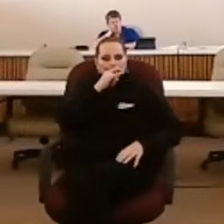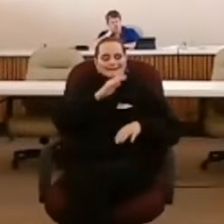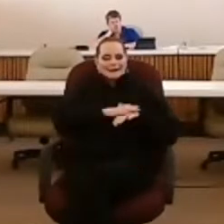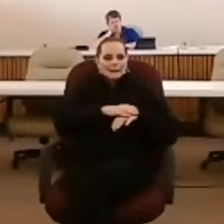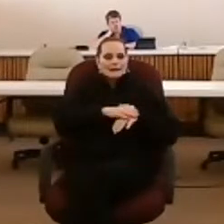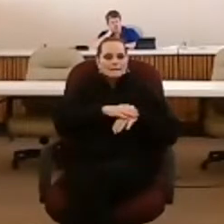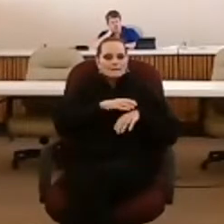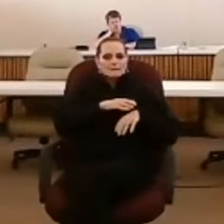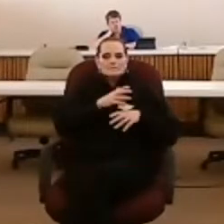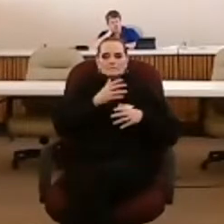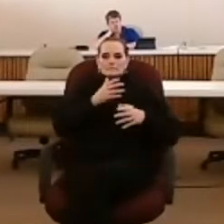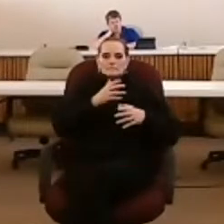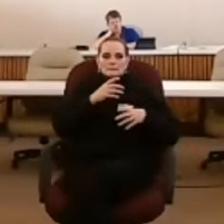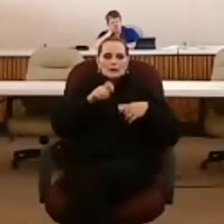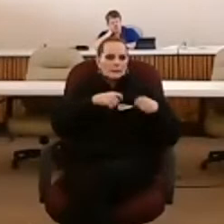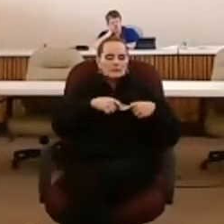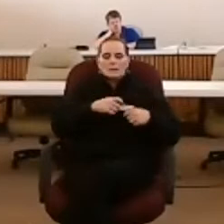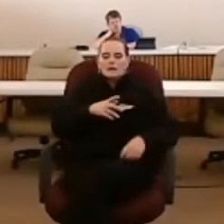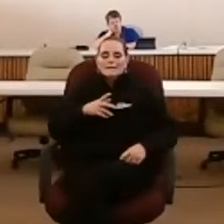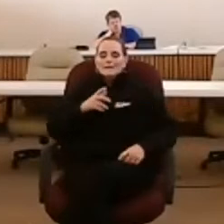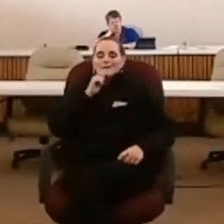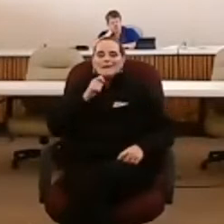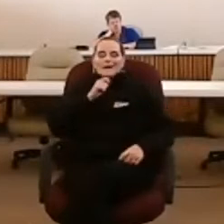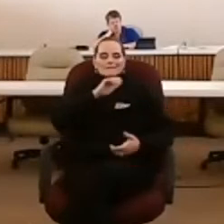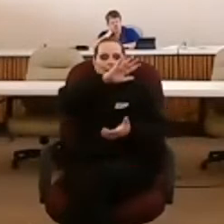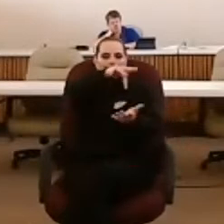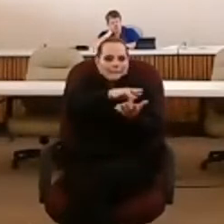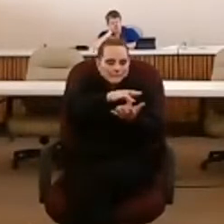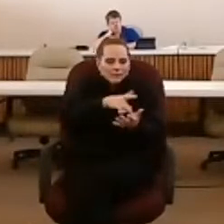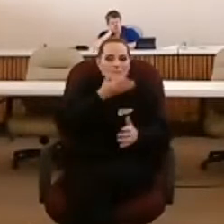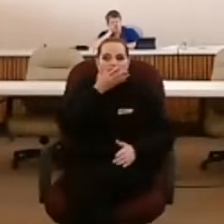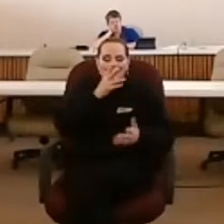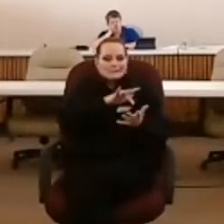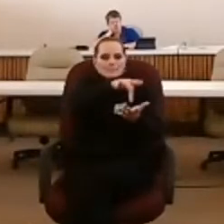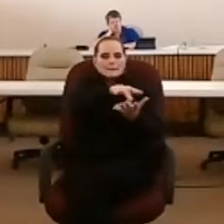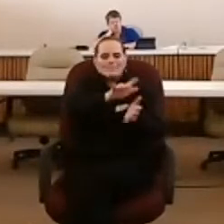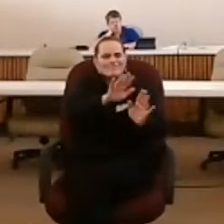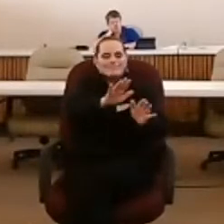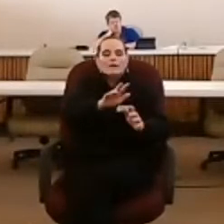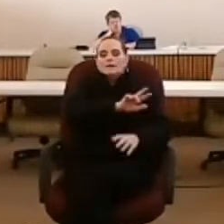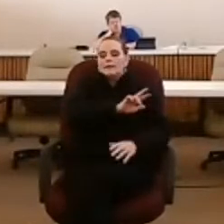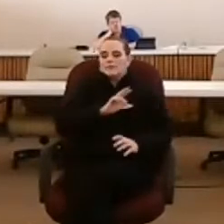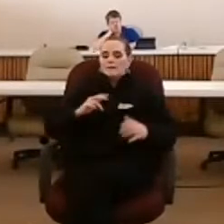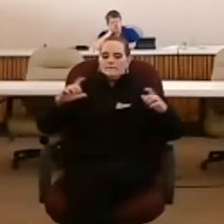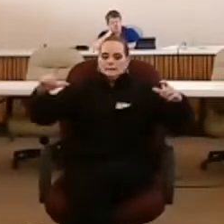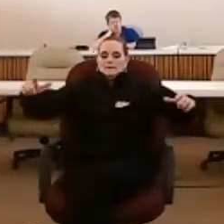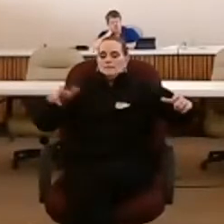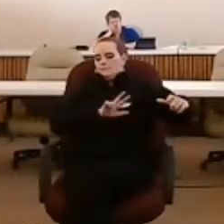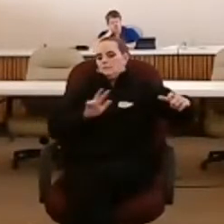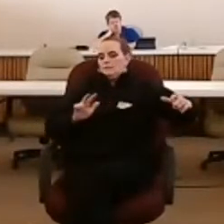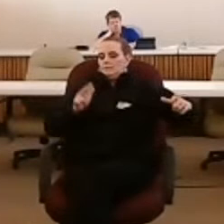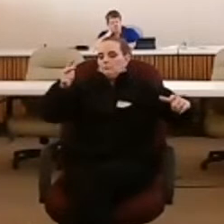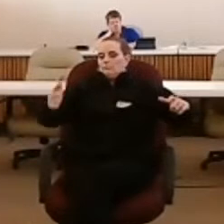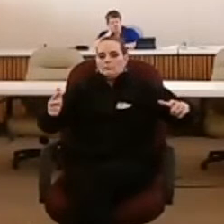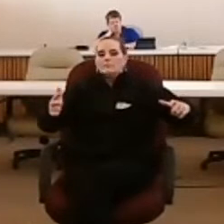it's on the edge of it. It's not Yeah, like in the it's not middle. in the middle. It's off to the side so we can actually visualize and see the kids